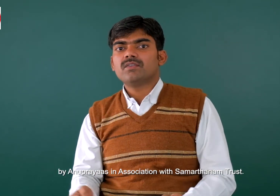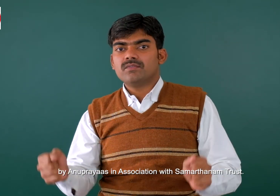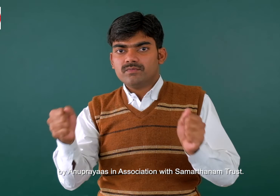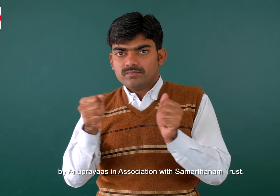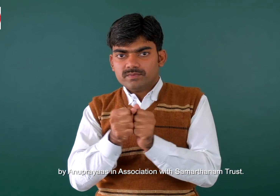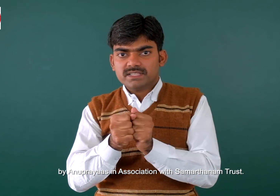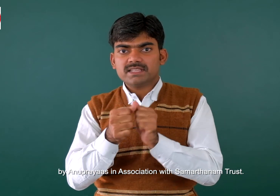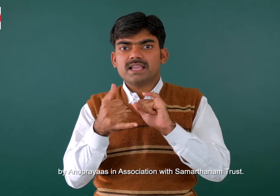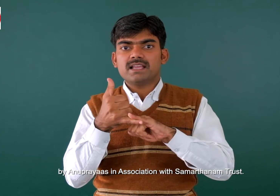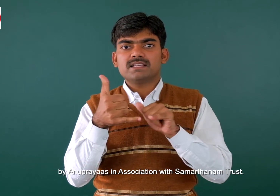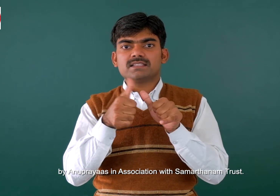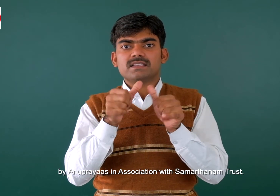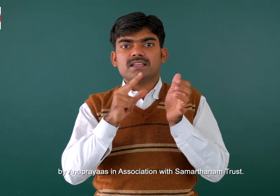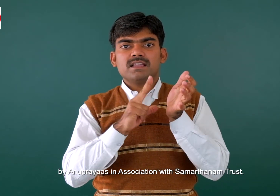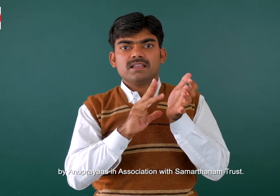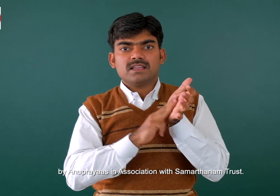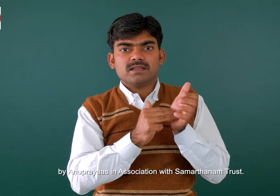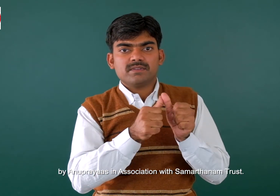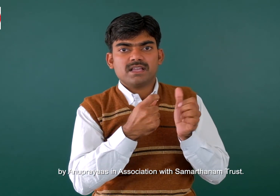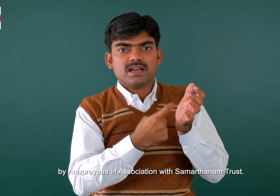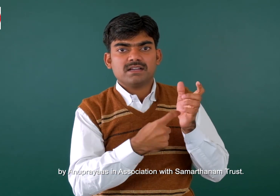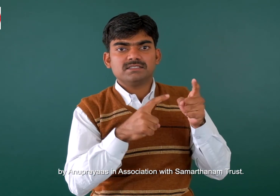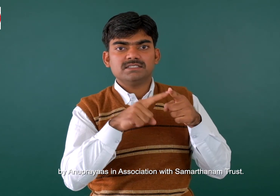in association with Samartanam Trust.